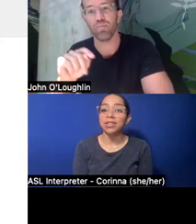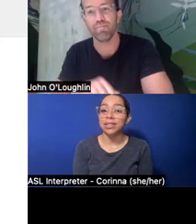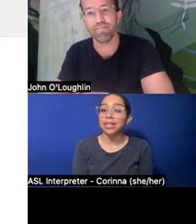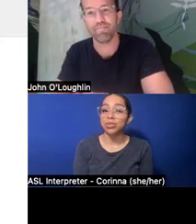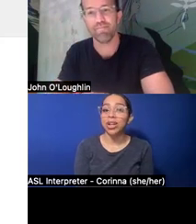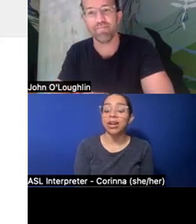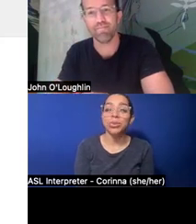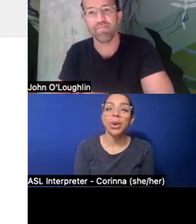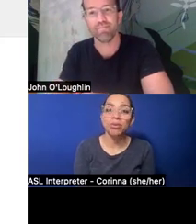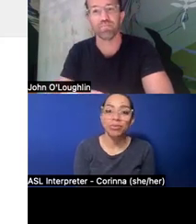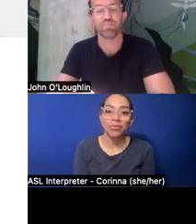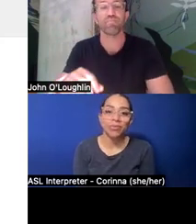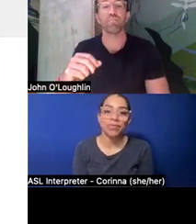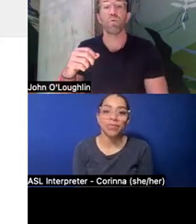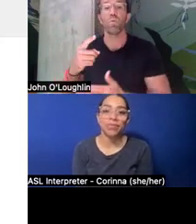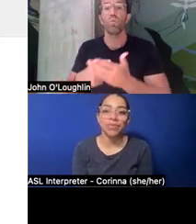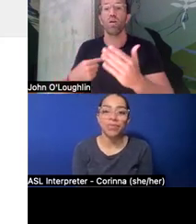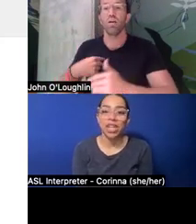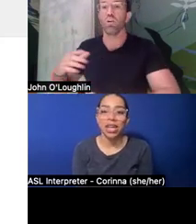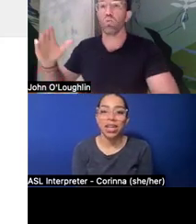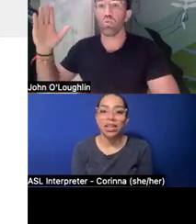But honestly, I'm trying to help you out.